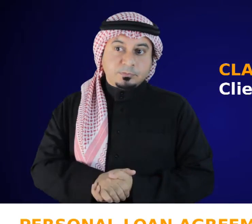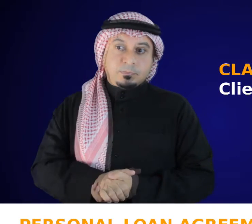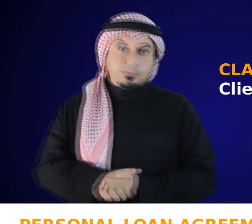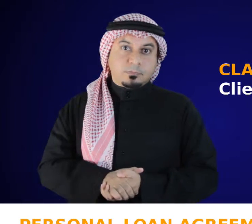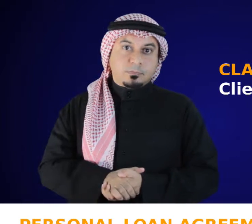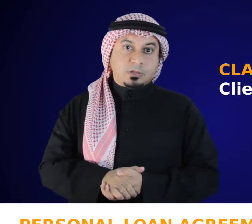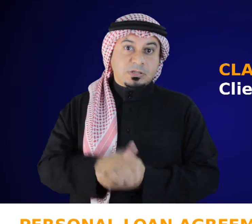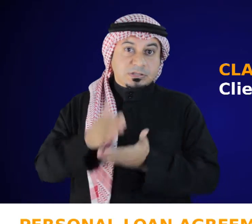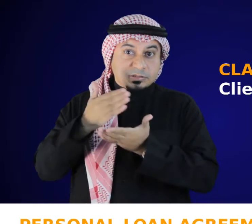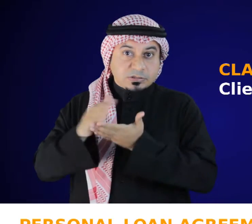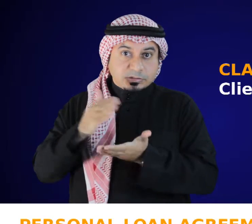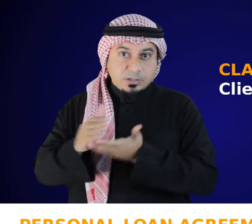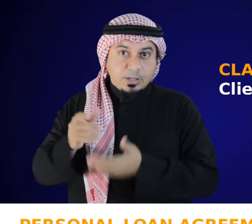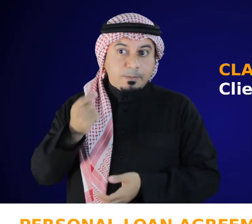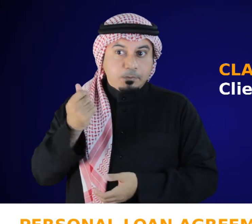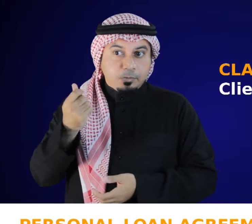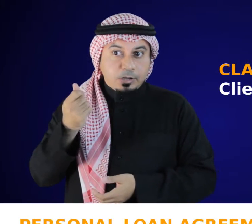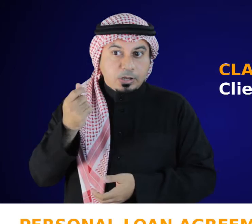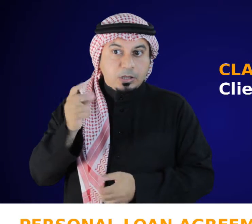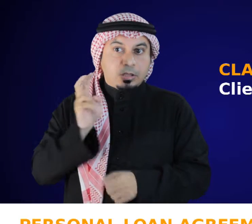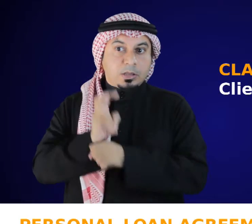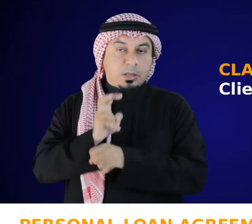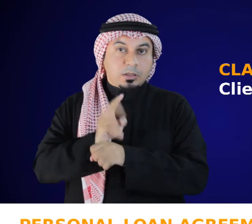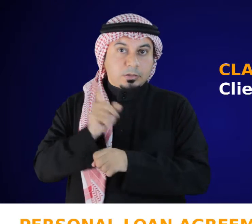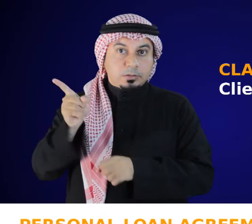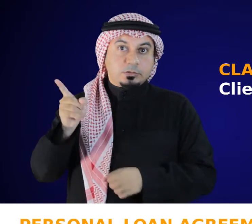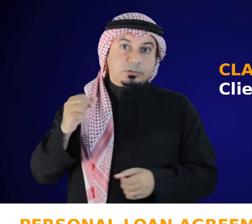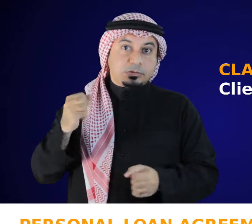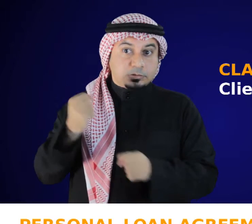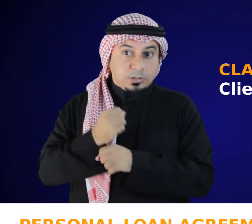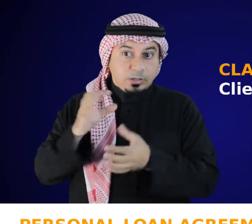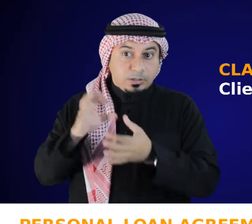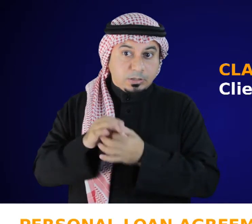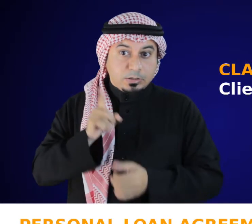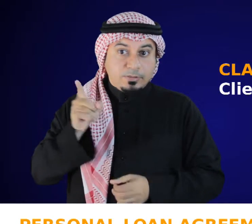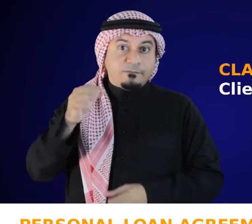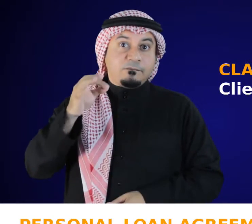The client's obligations include but are not limited to